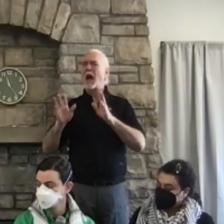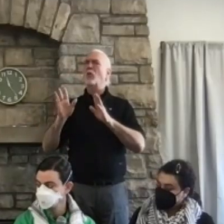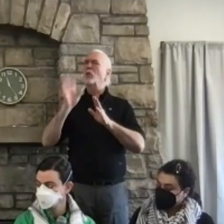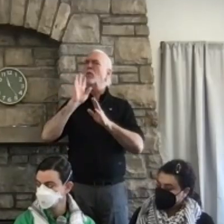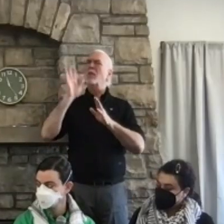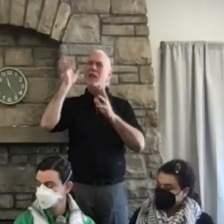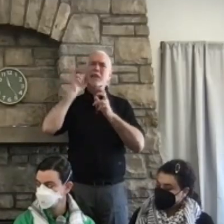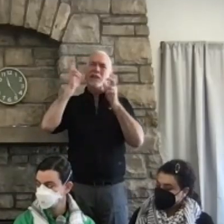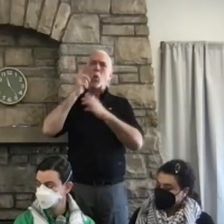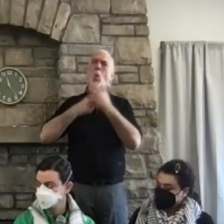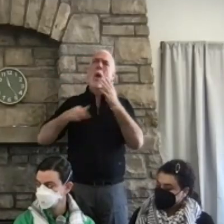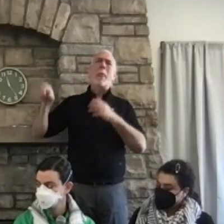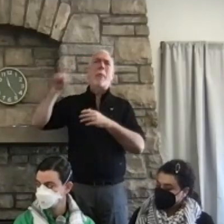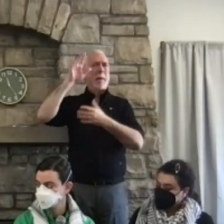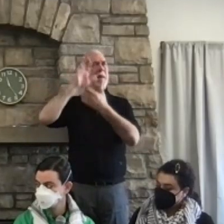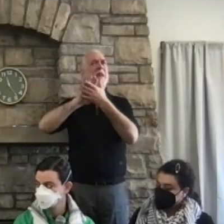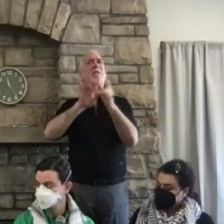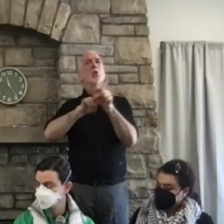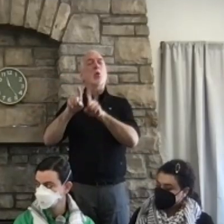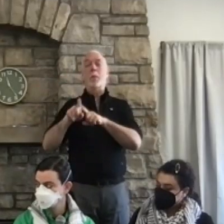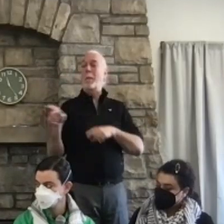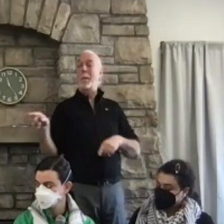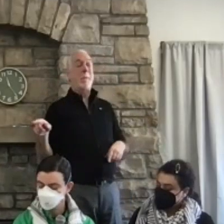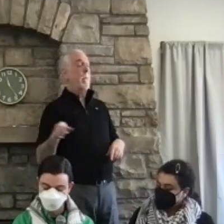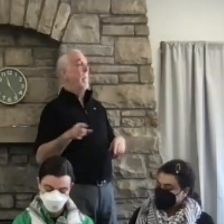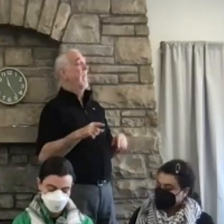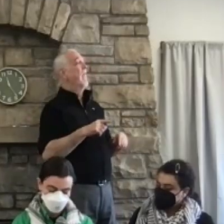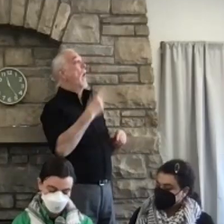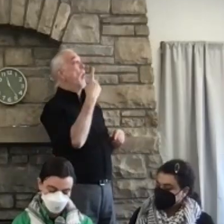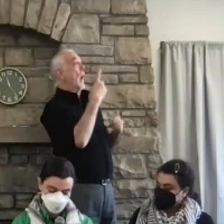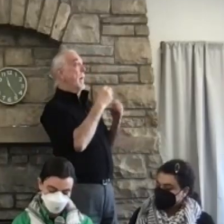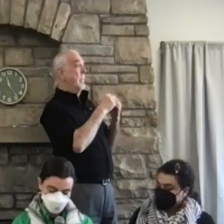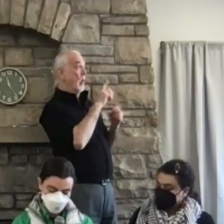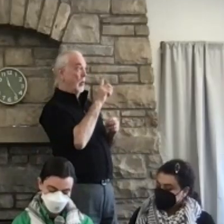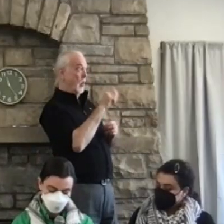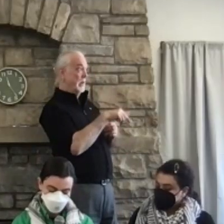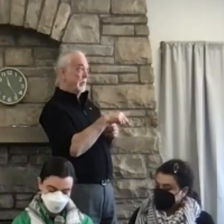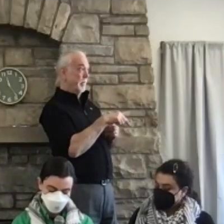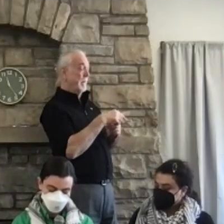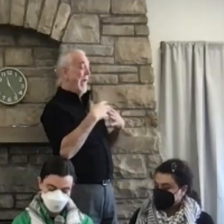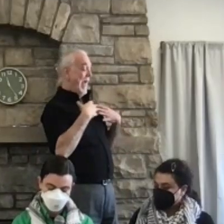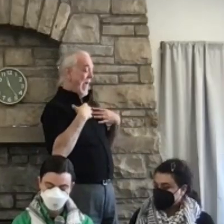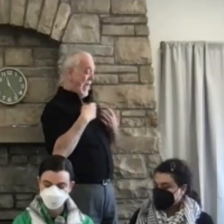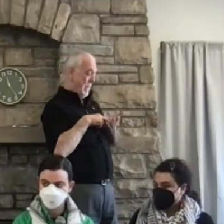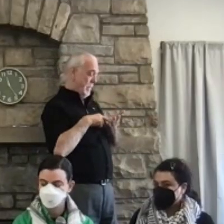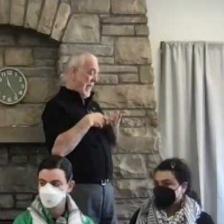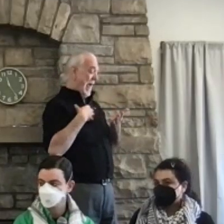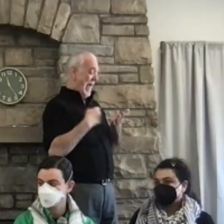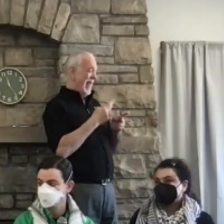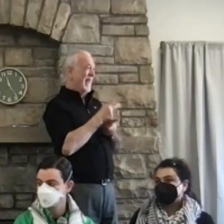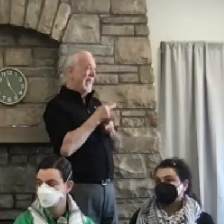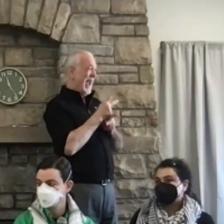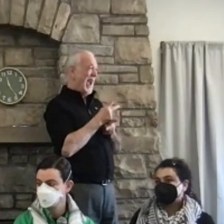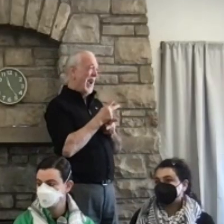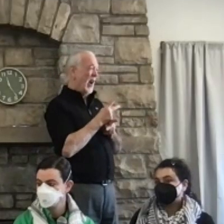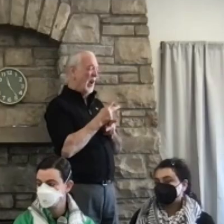Yeah, thank you. I'm gonna go with one last question. Healthcare is often seen as a separate issue